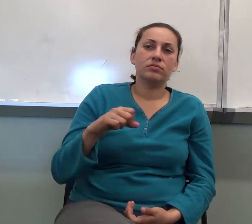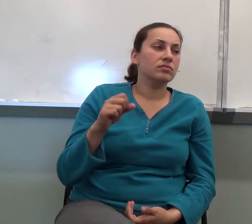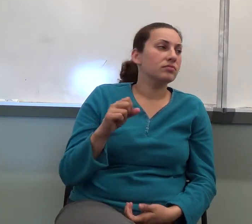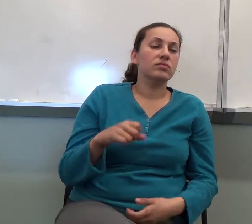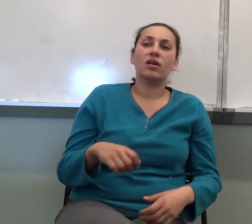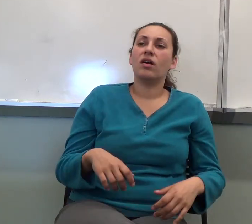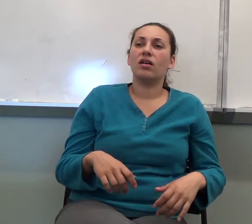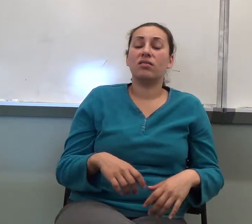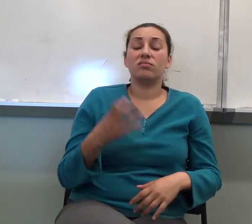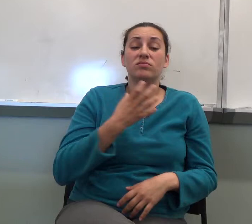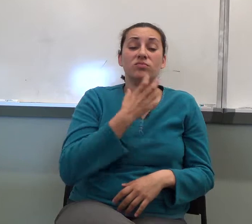51.